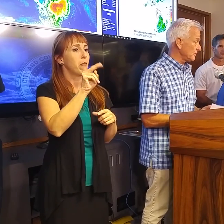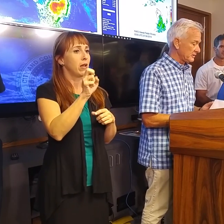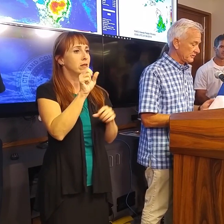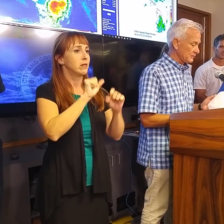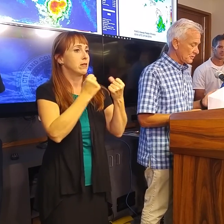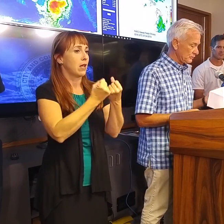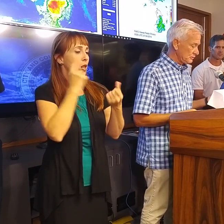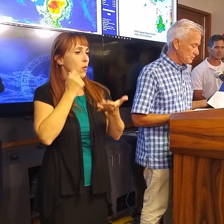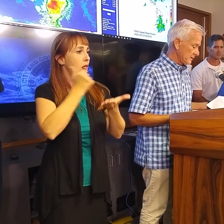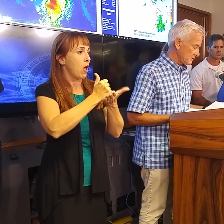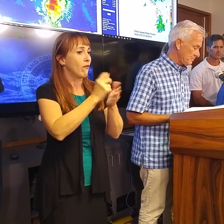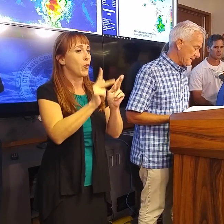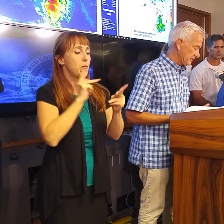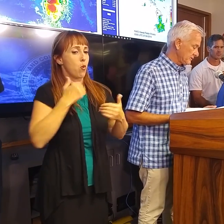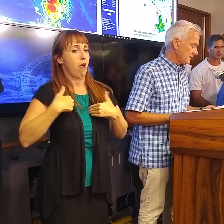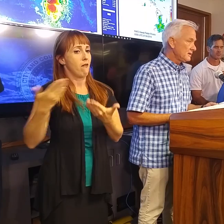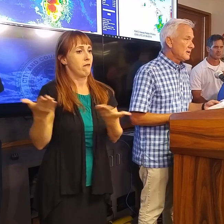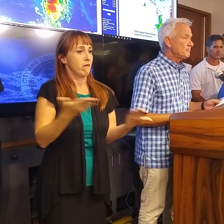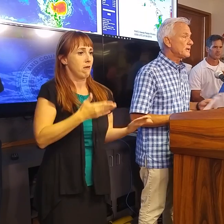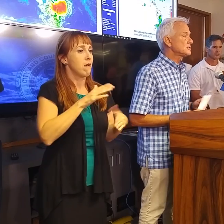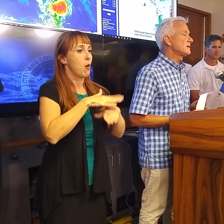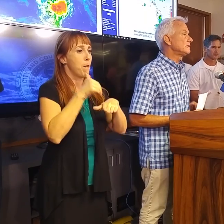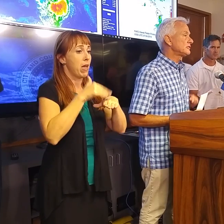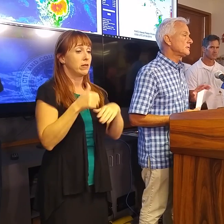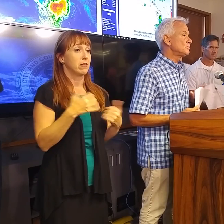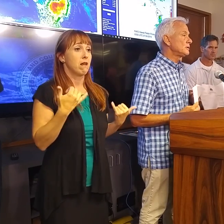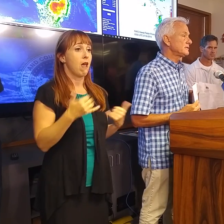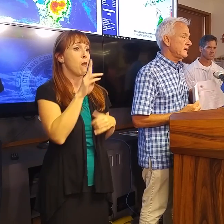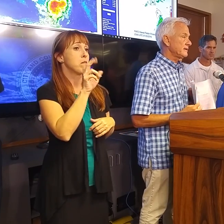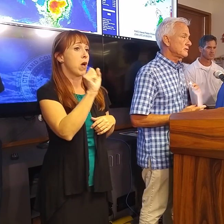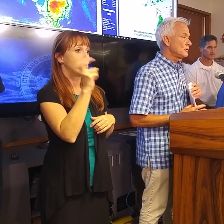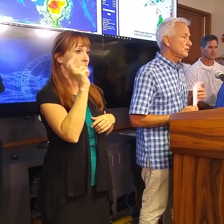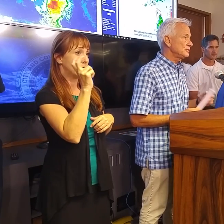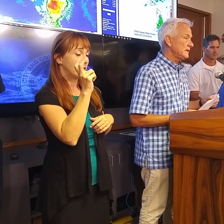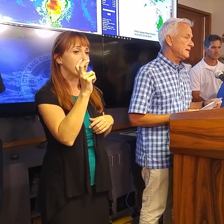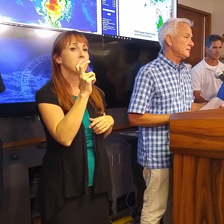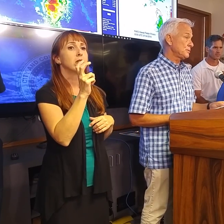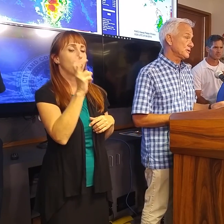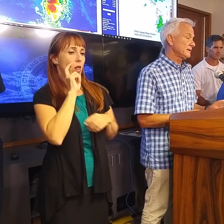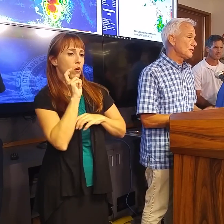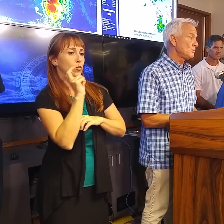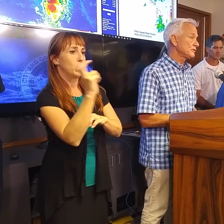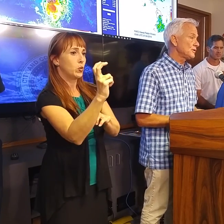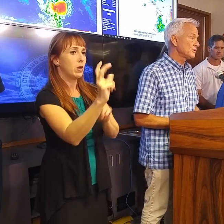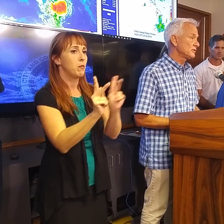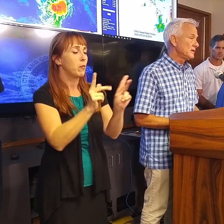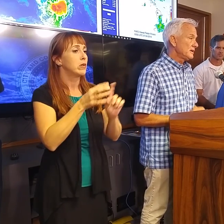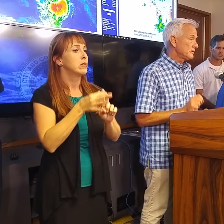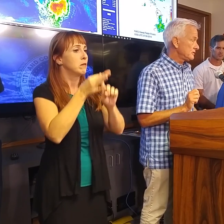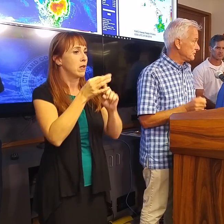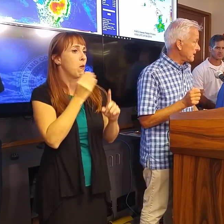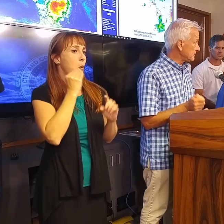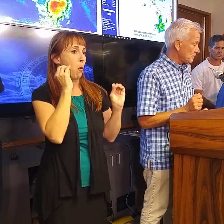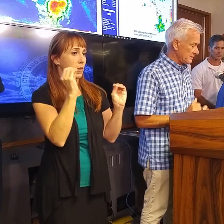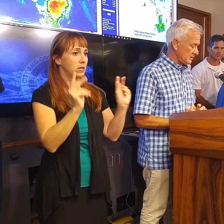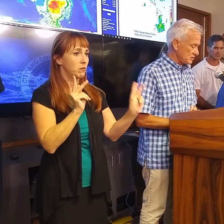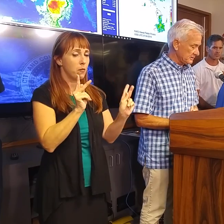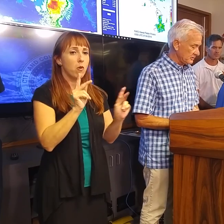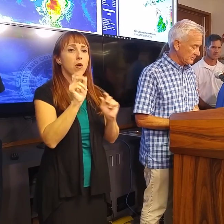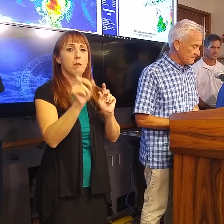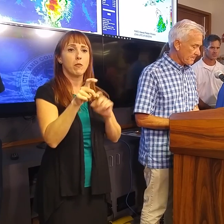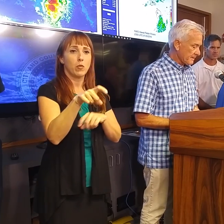also assistance for those who do bring their pets. Bus shuttles will take those who need, particularly the homeless folks, to get to